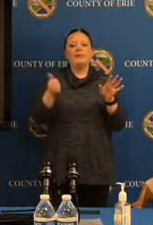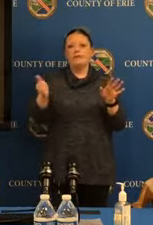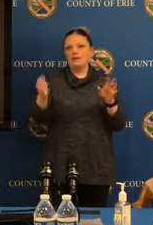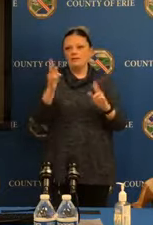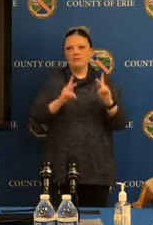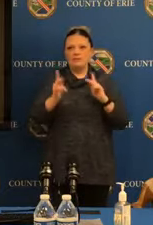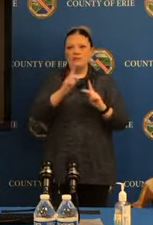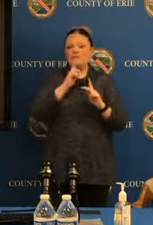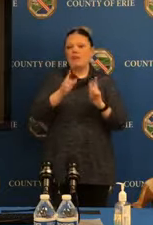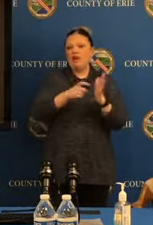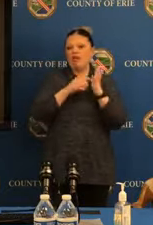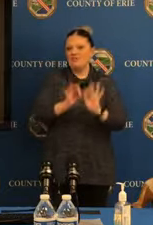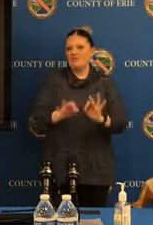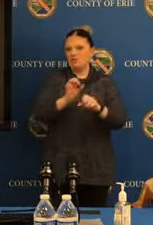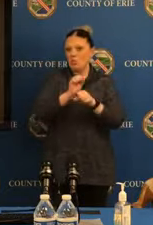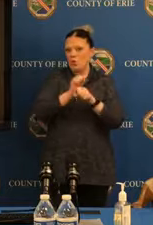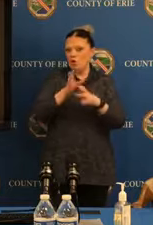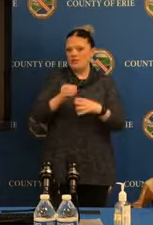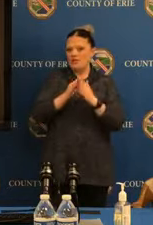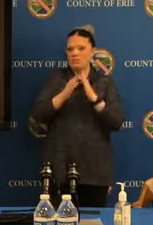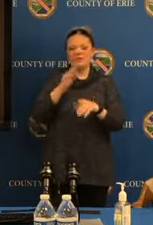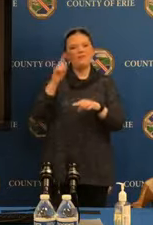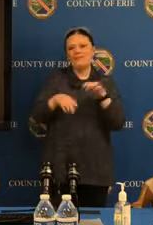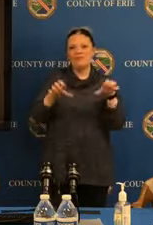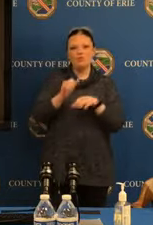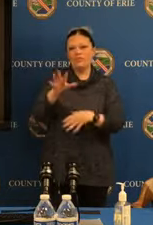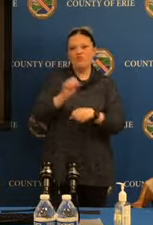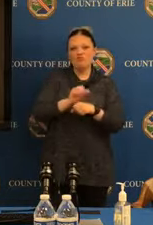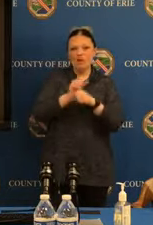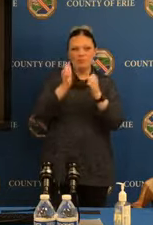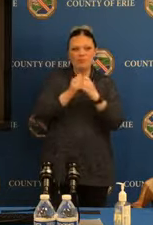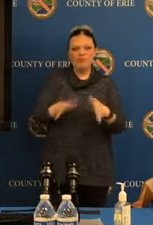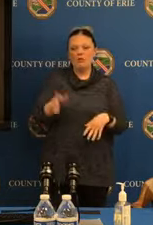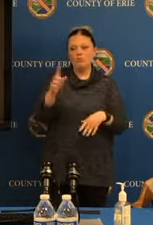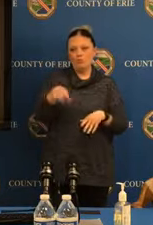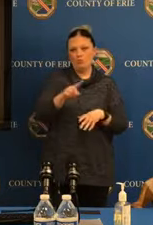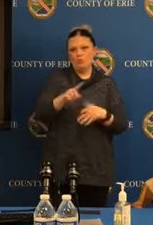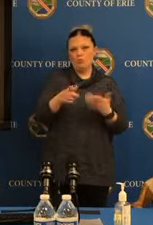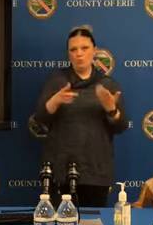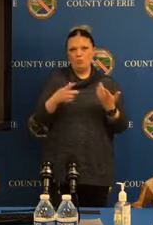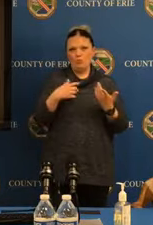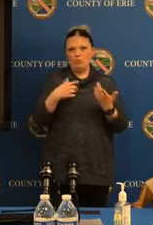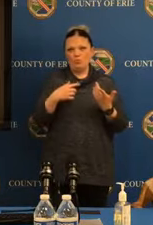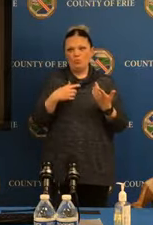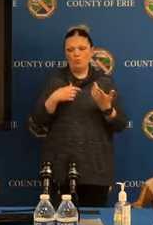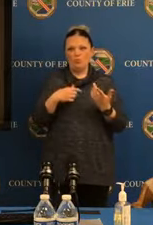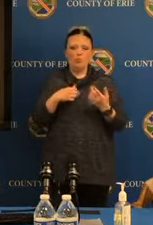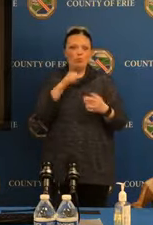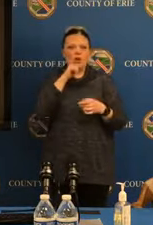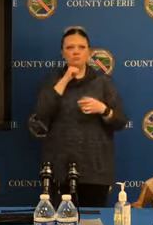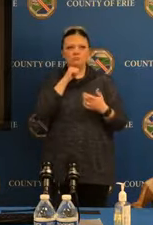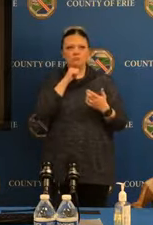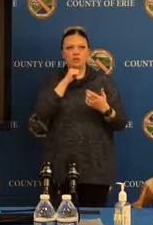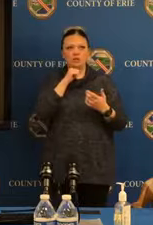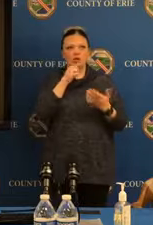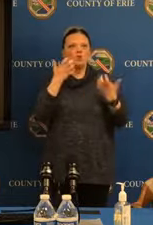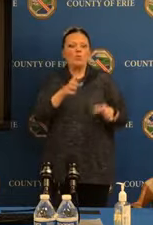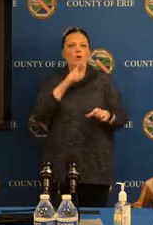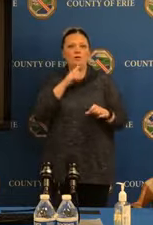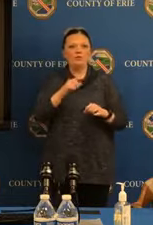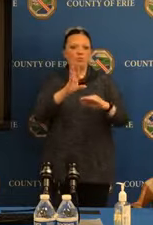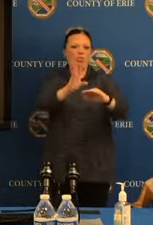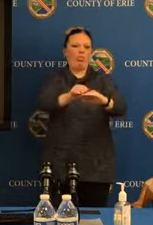are essential workers in our community cannot do their jobs without you, and it should not be understated how important your